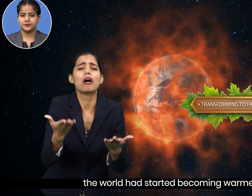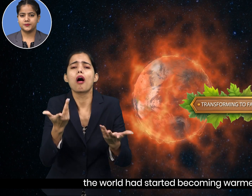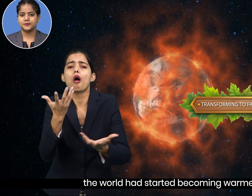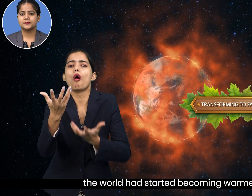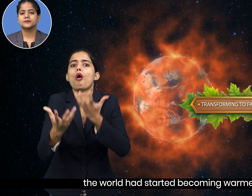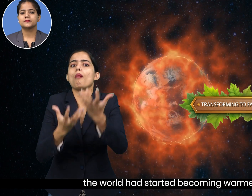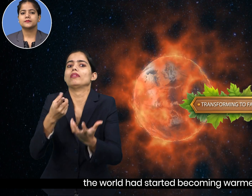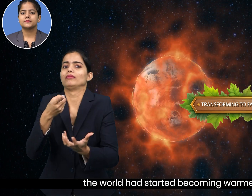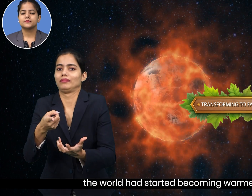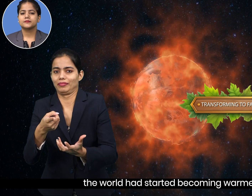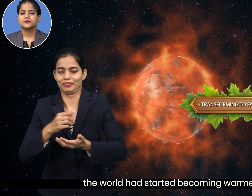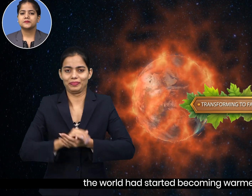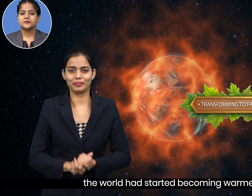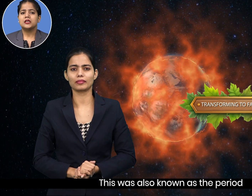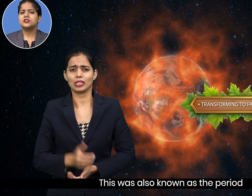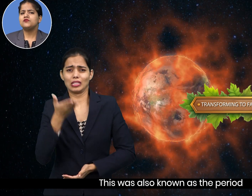warmer.